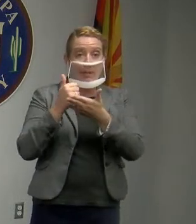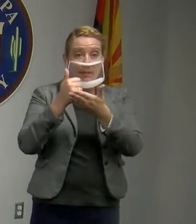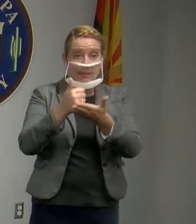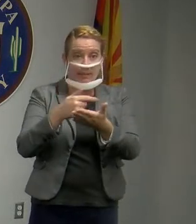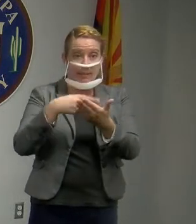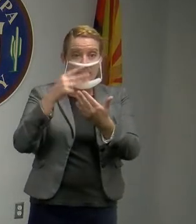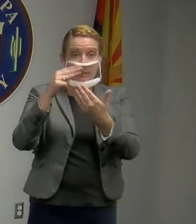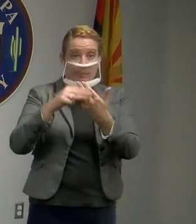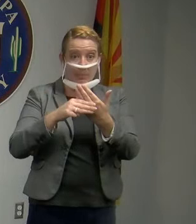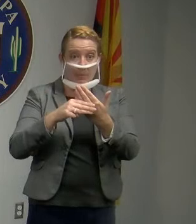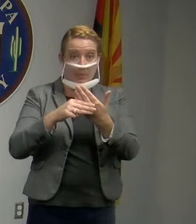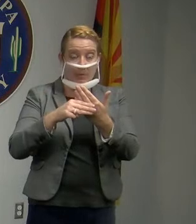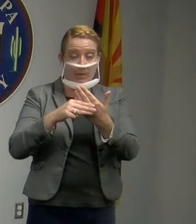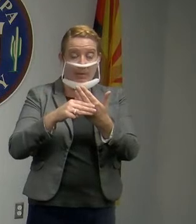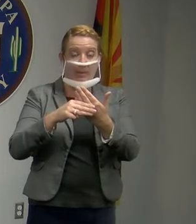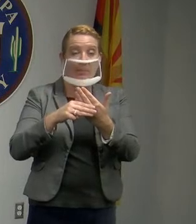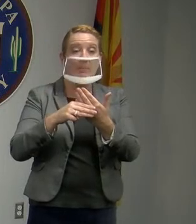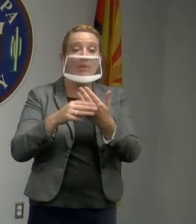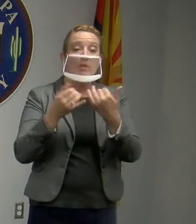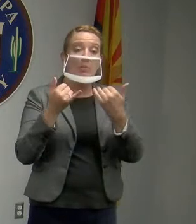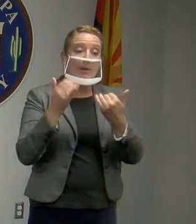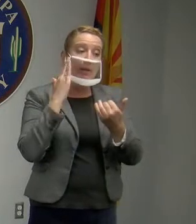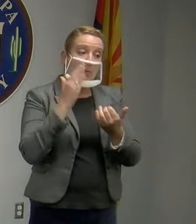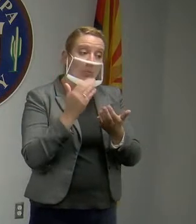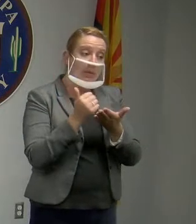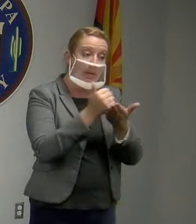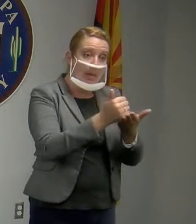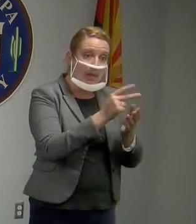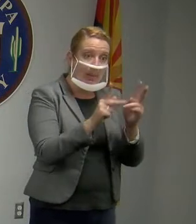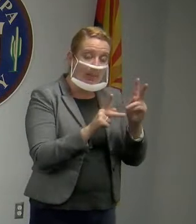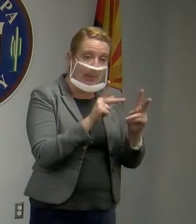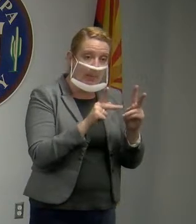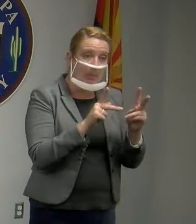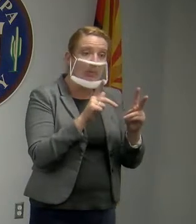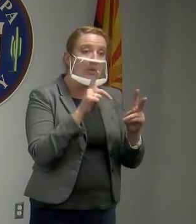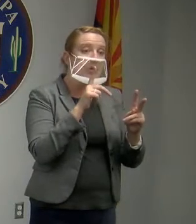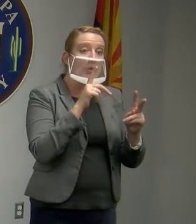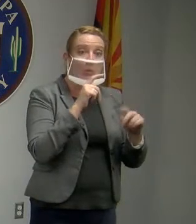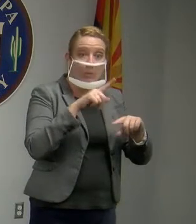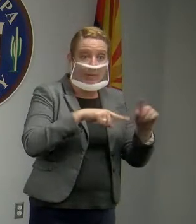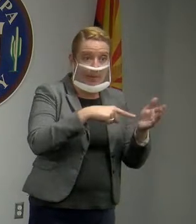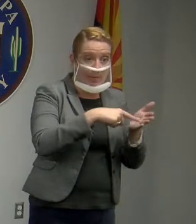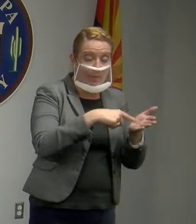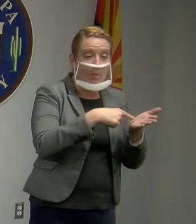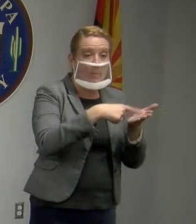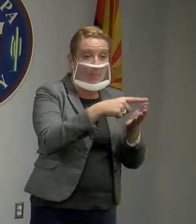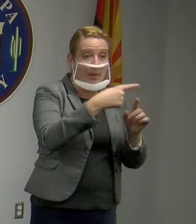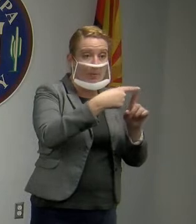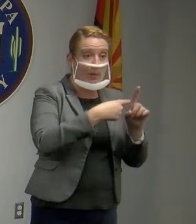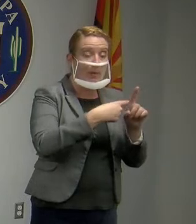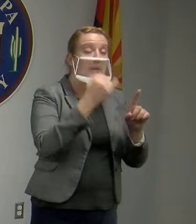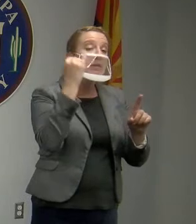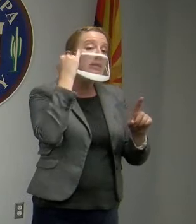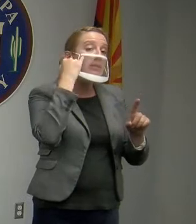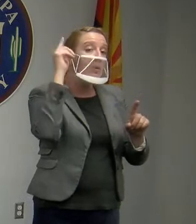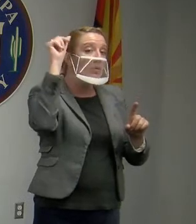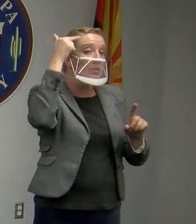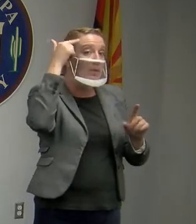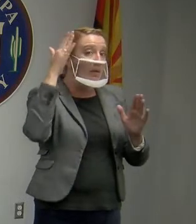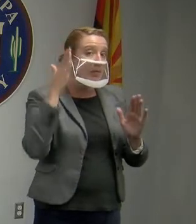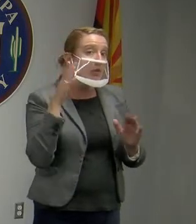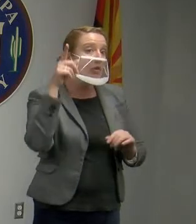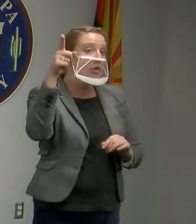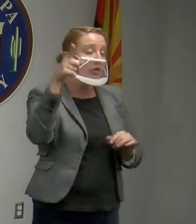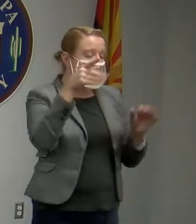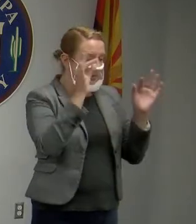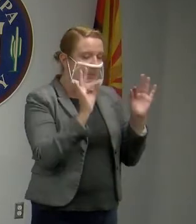eviction deadline would be extended by the governor. Is that correct? That's correct. Okay. Bruce